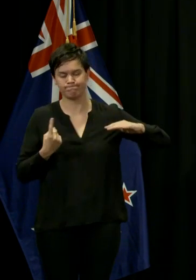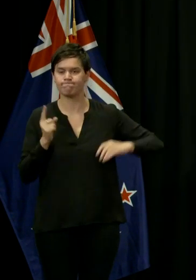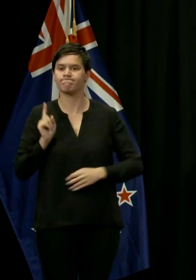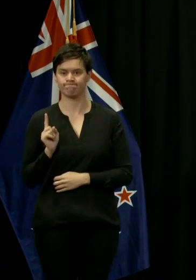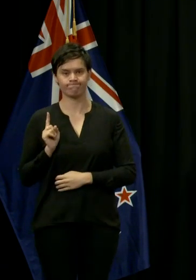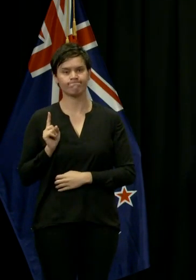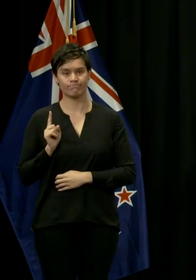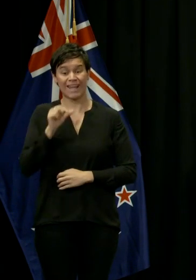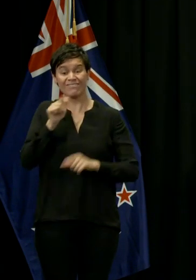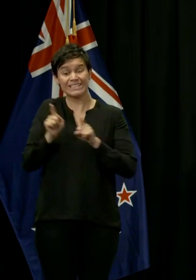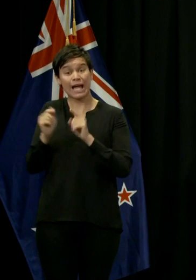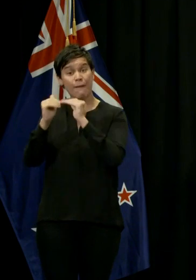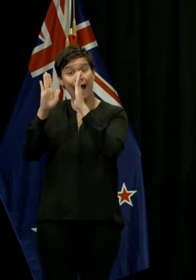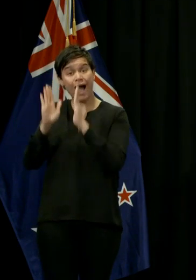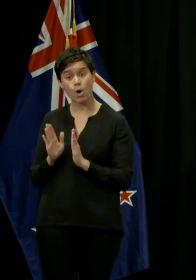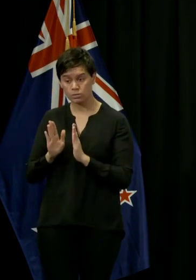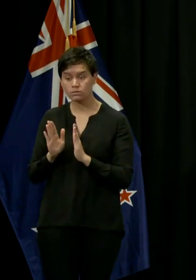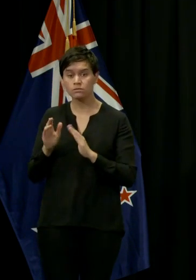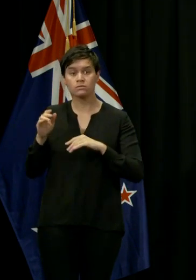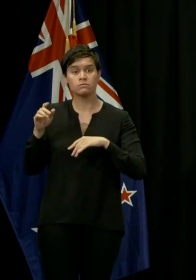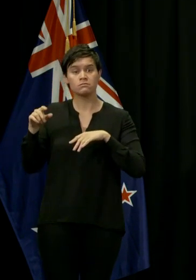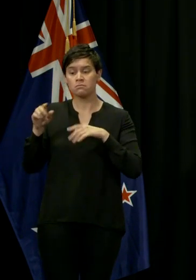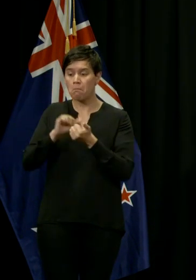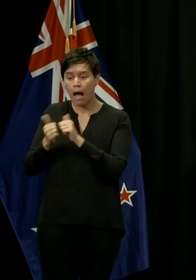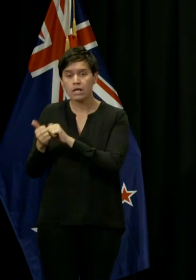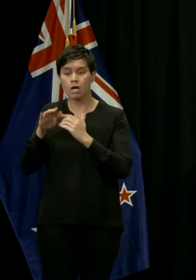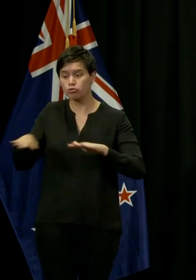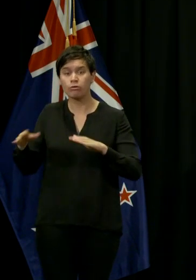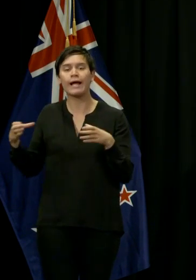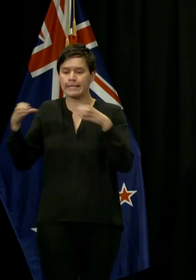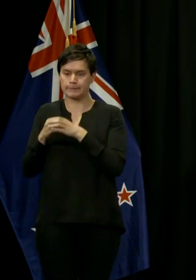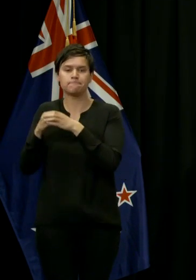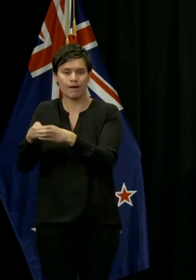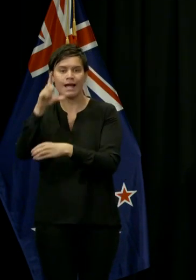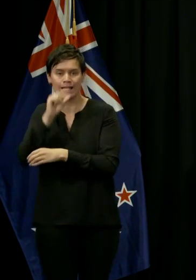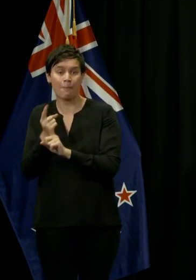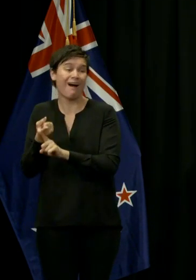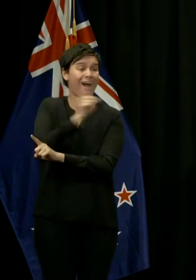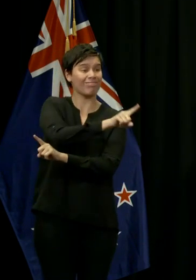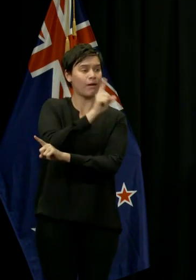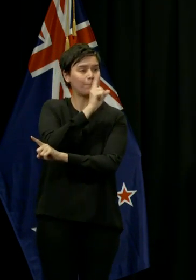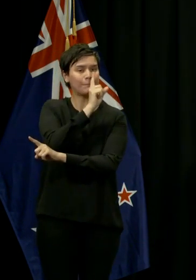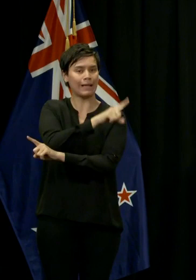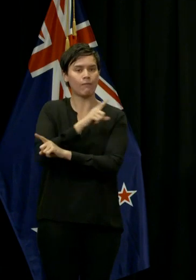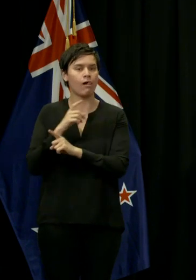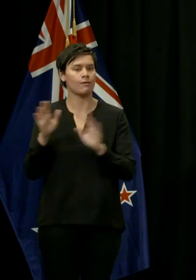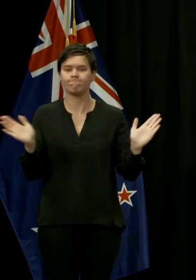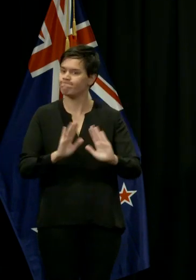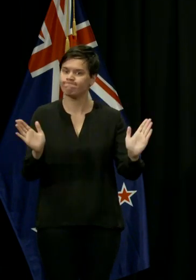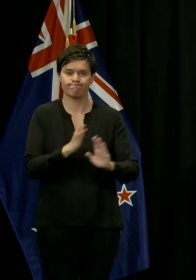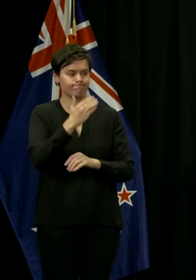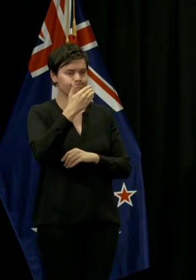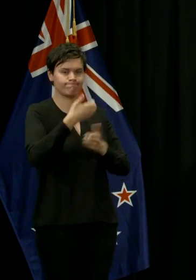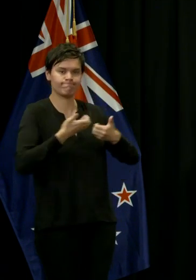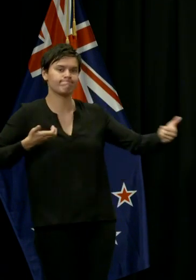with. And if you are outside, keep your distance from others. That means 2 metres at all times. This is the